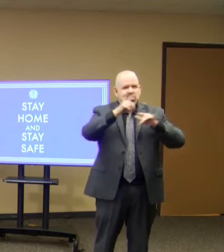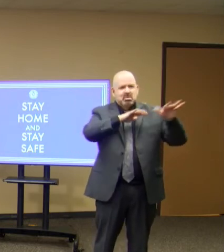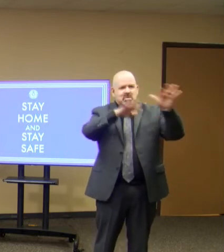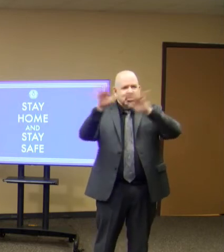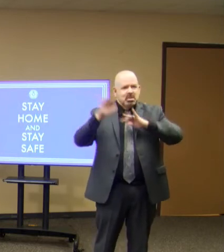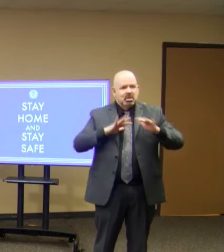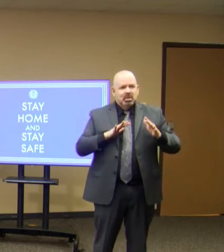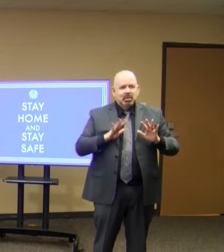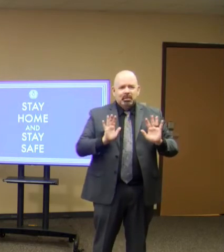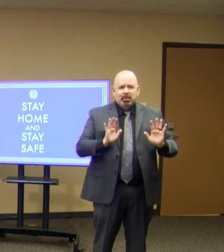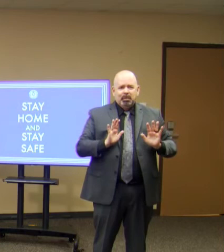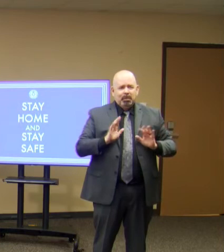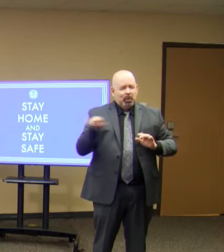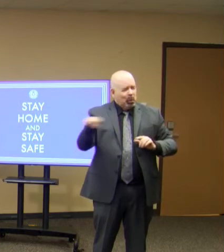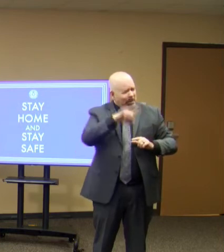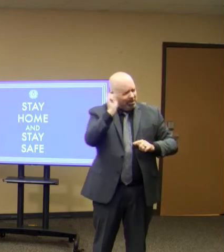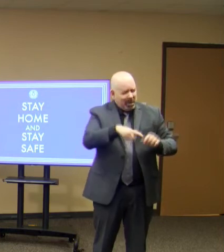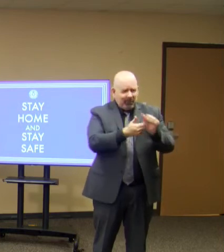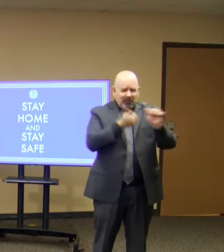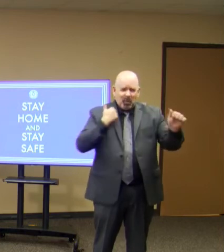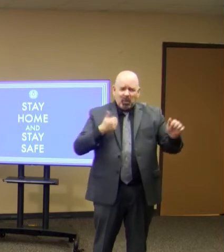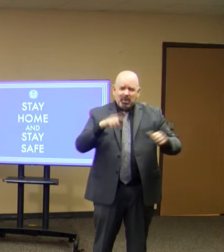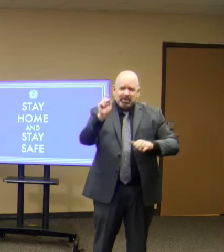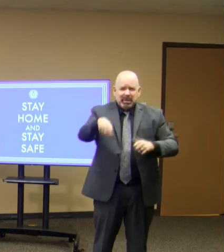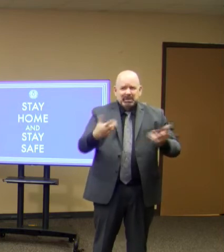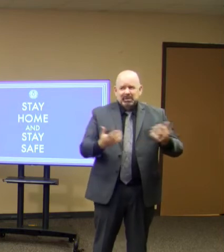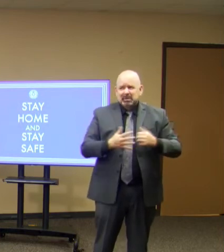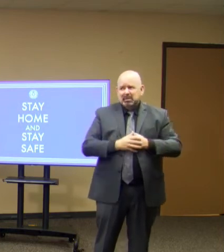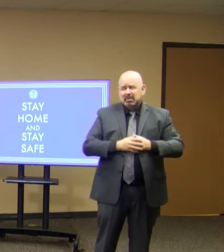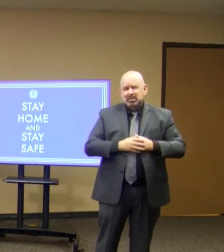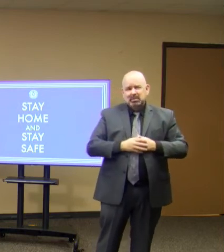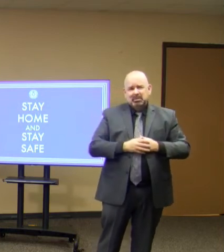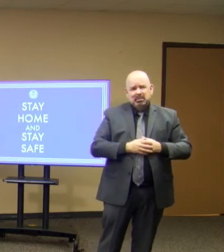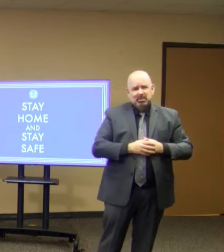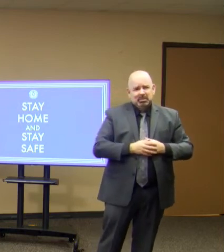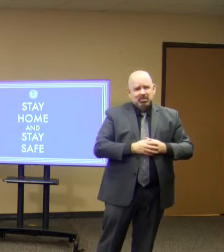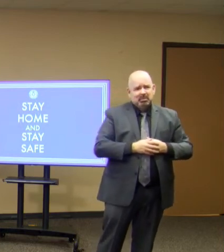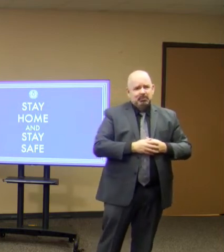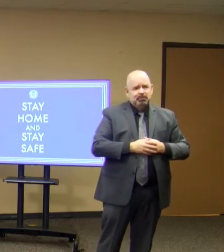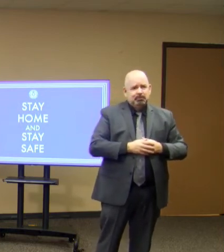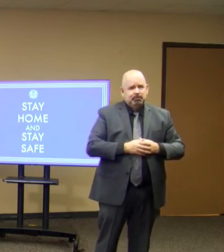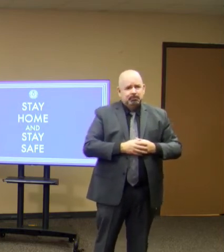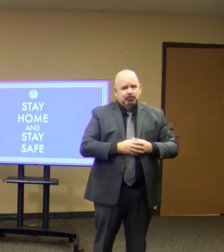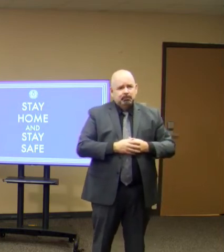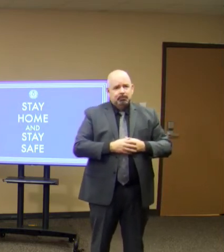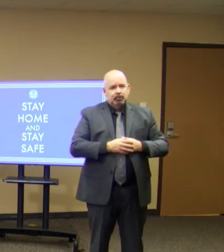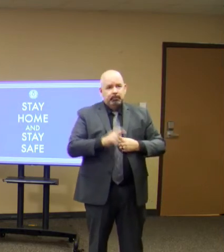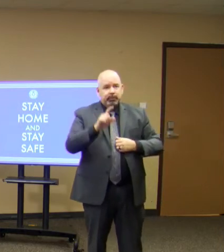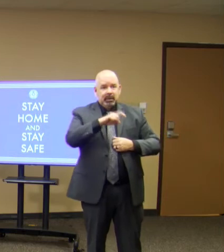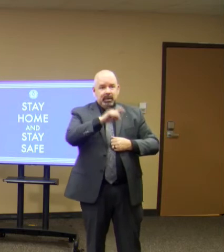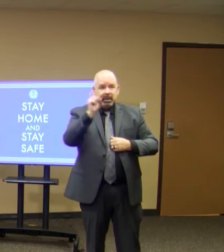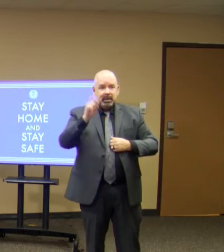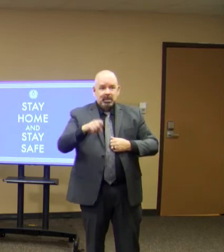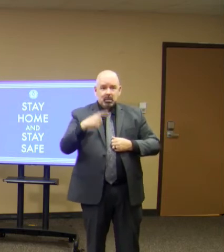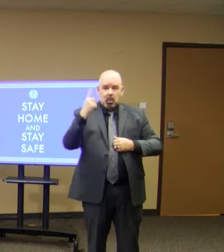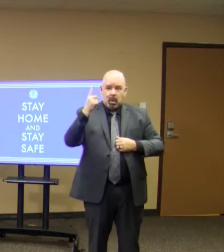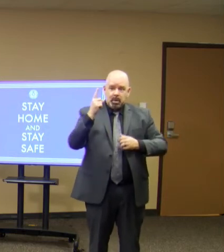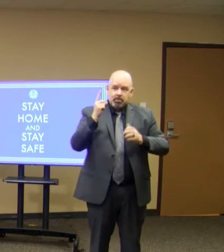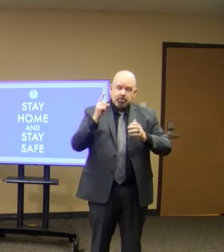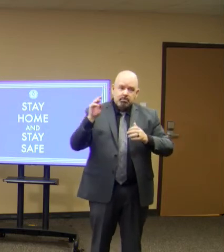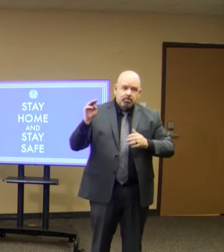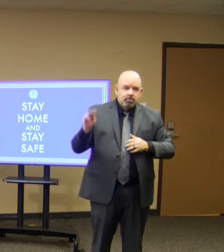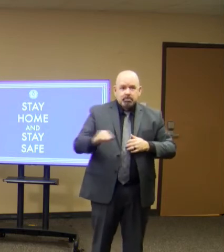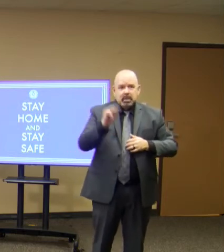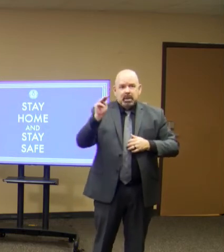Any other? Yeah. Texas is at the almost 1 million mark of cases. How do you hope to win back the messaging when it seems people have given up